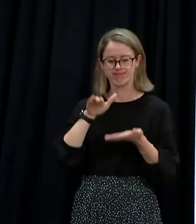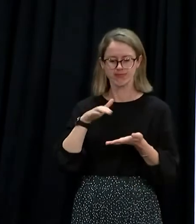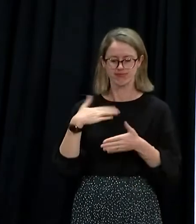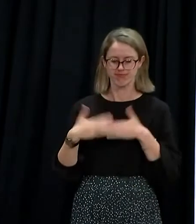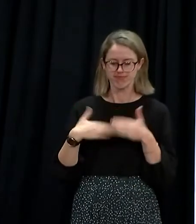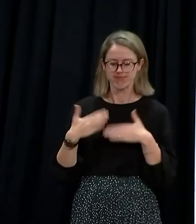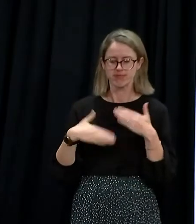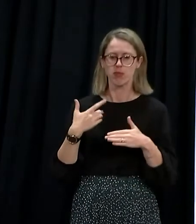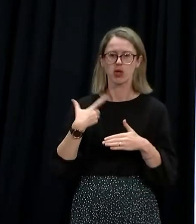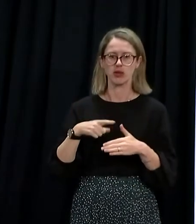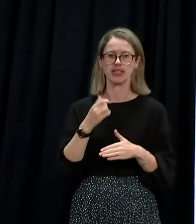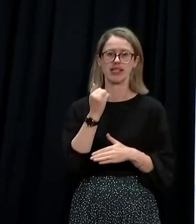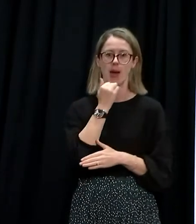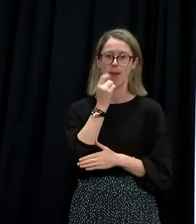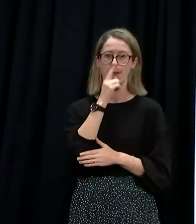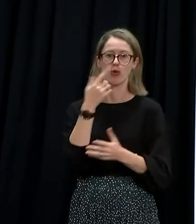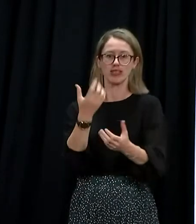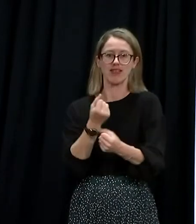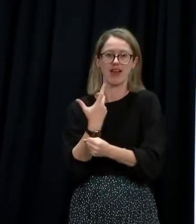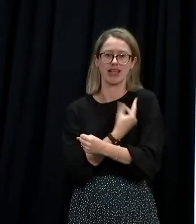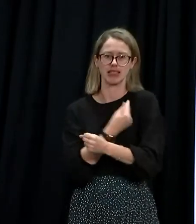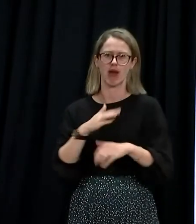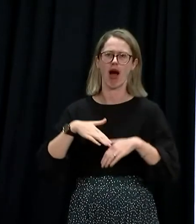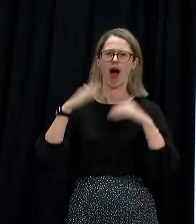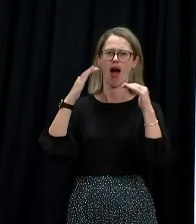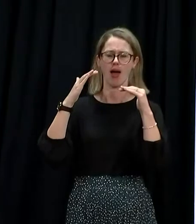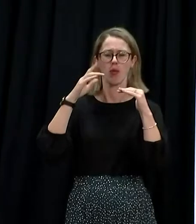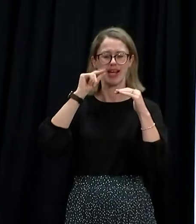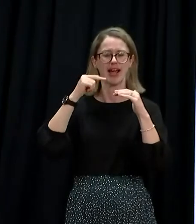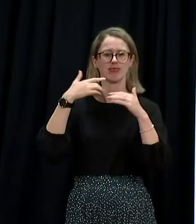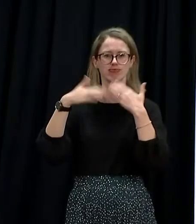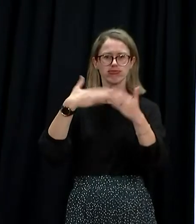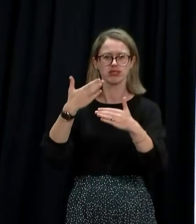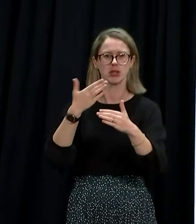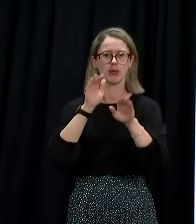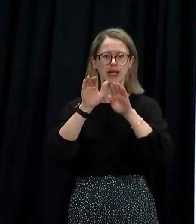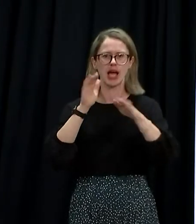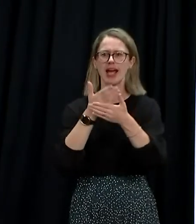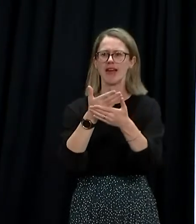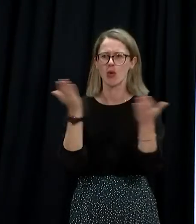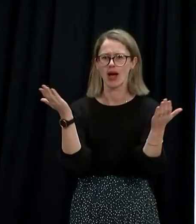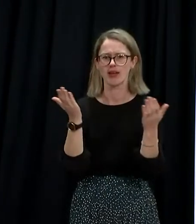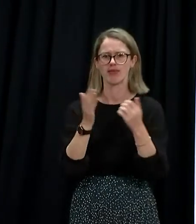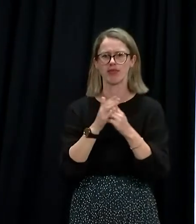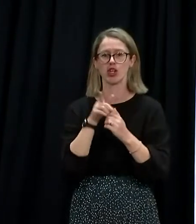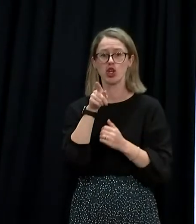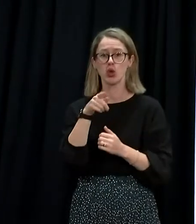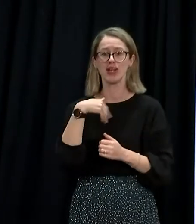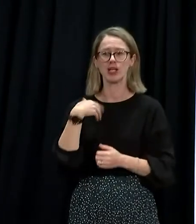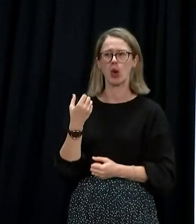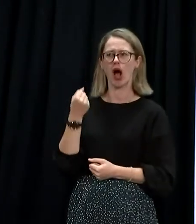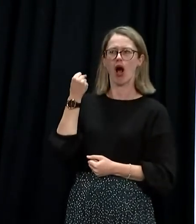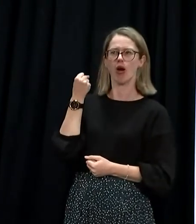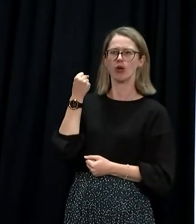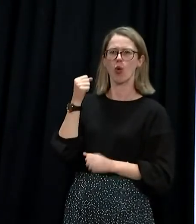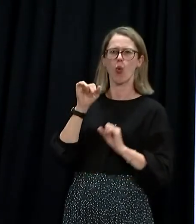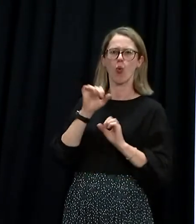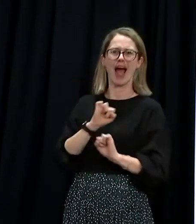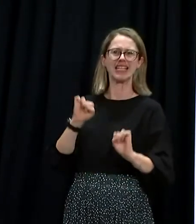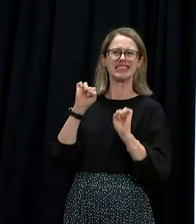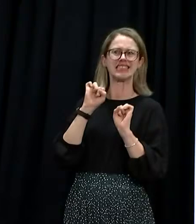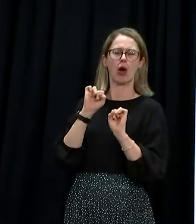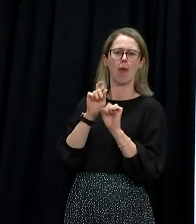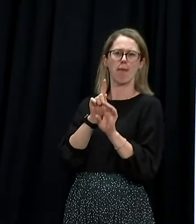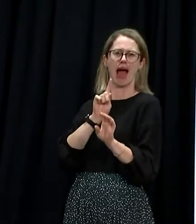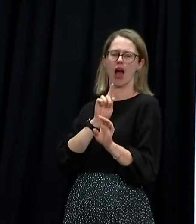been record-breaking levels of vaccination in New Zealand. So my message to everyone, there's no reason not to come and receive your